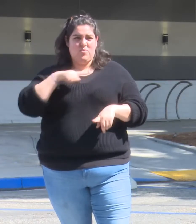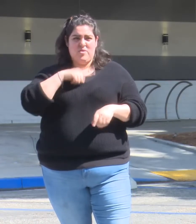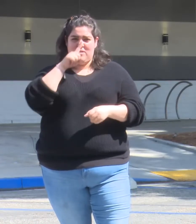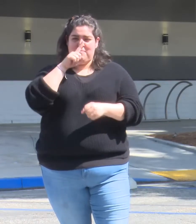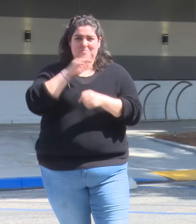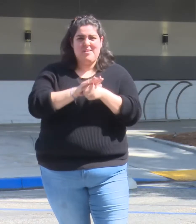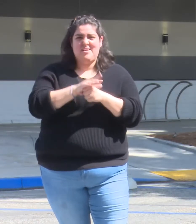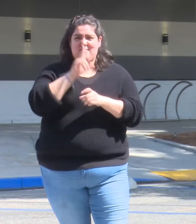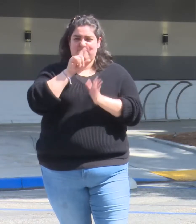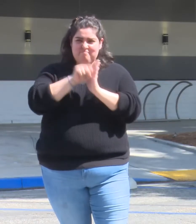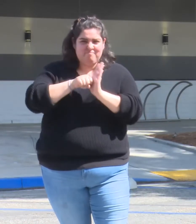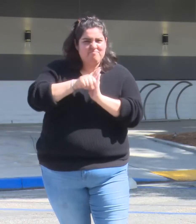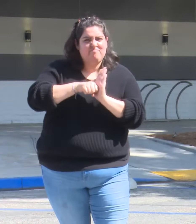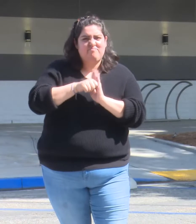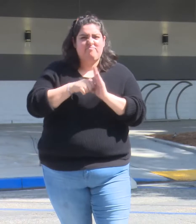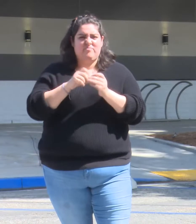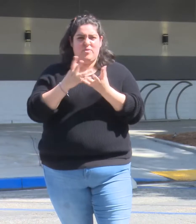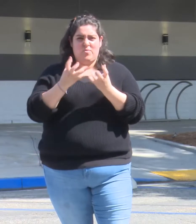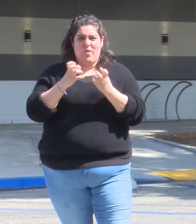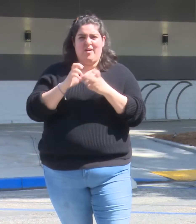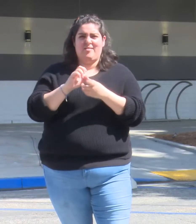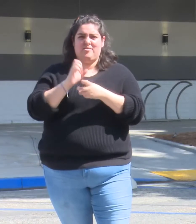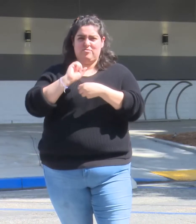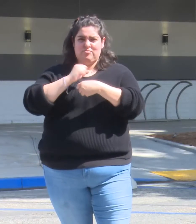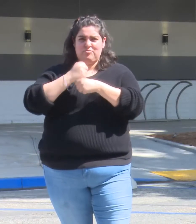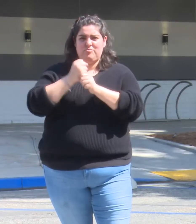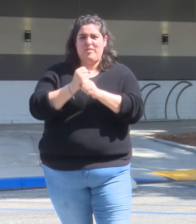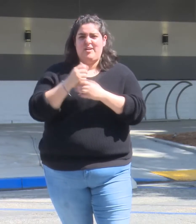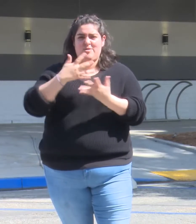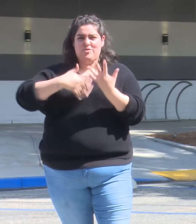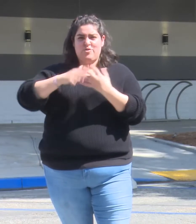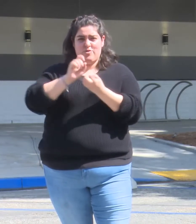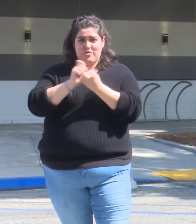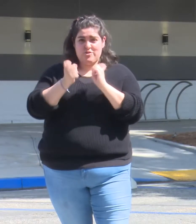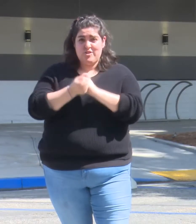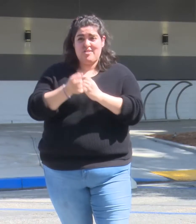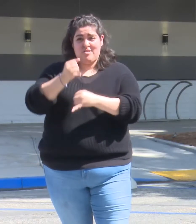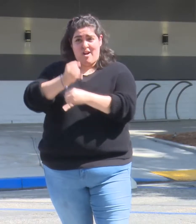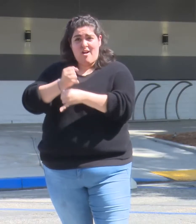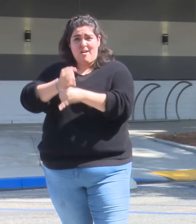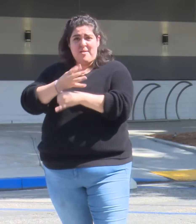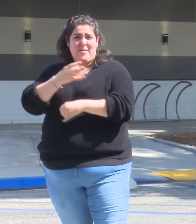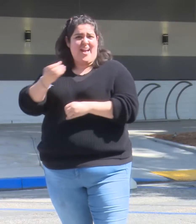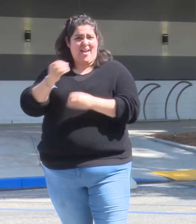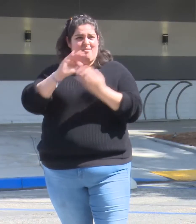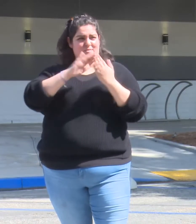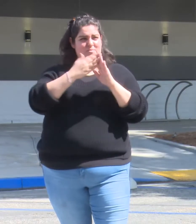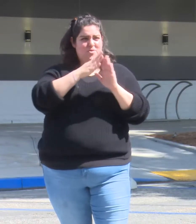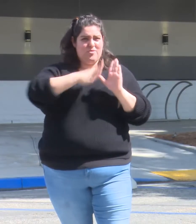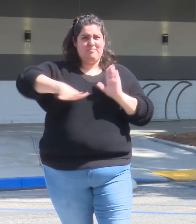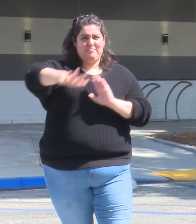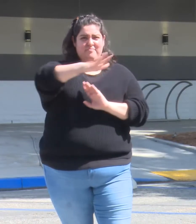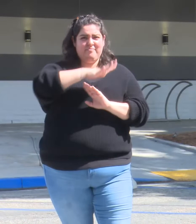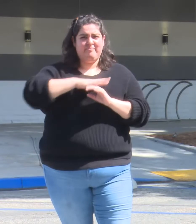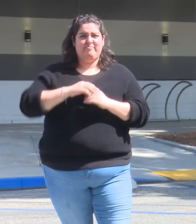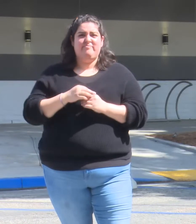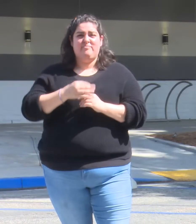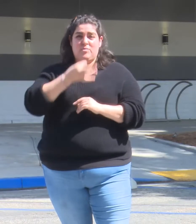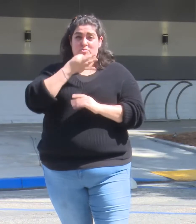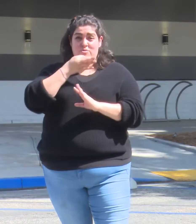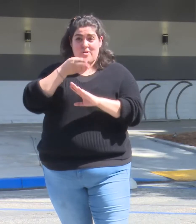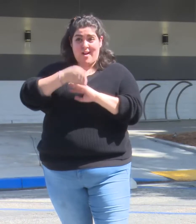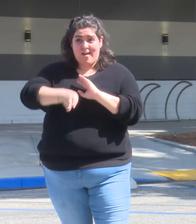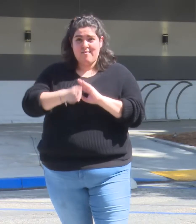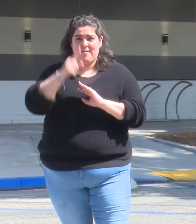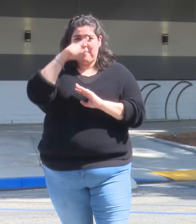making social change on campus and in the community. Soon after black students created the